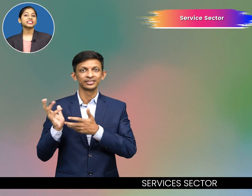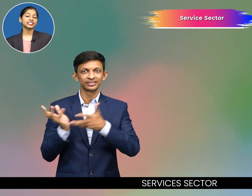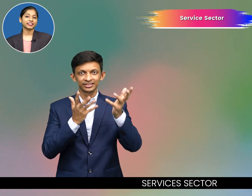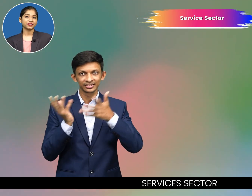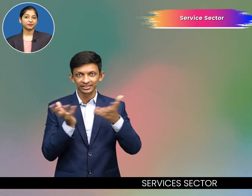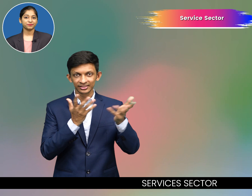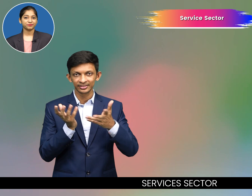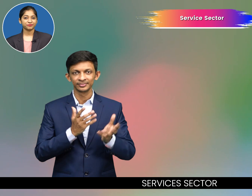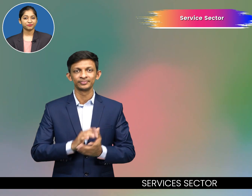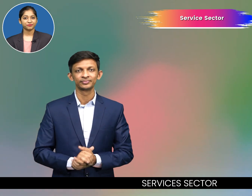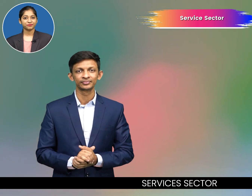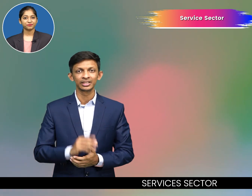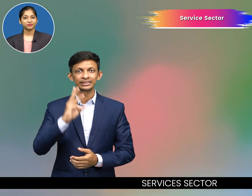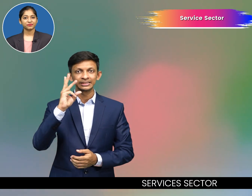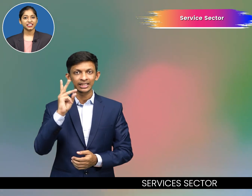Services sector.